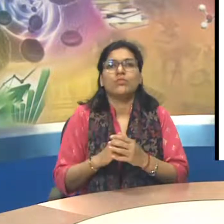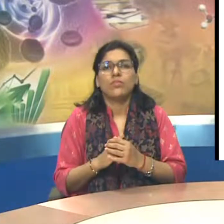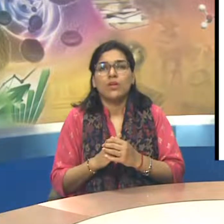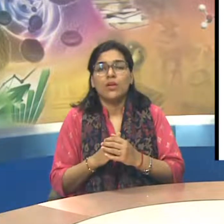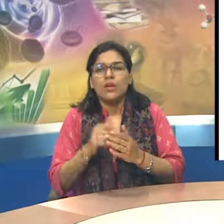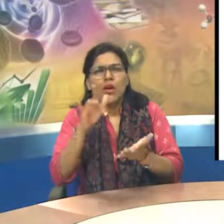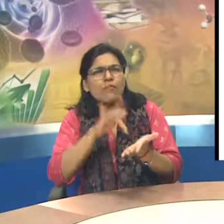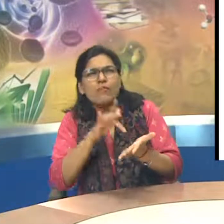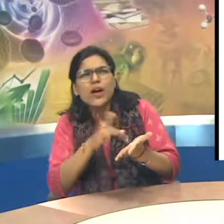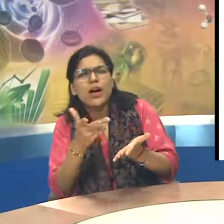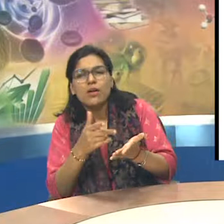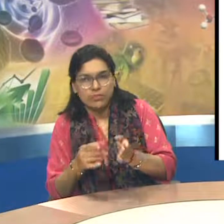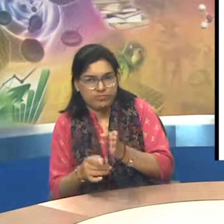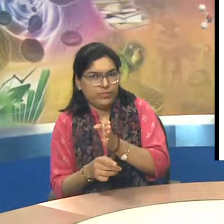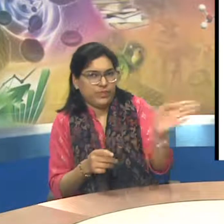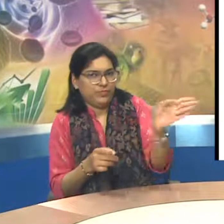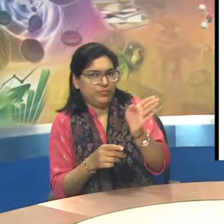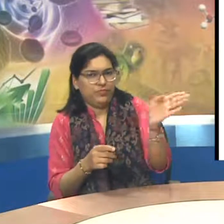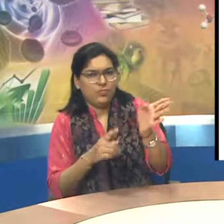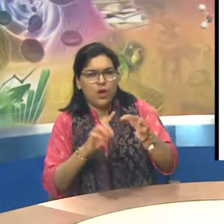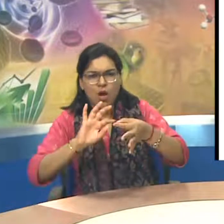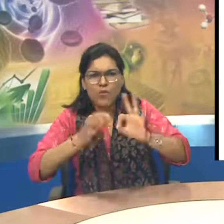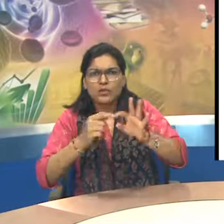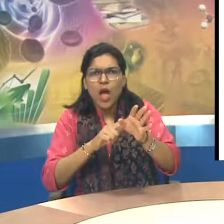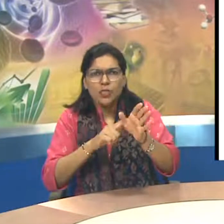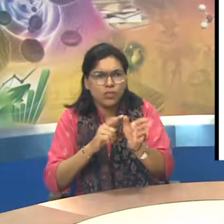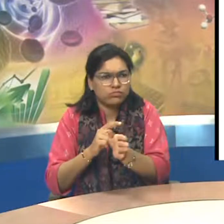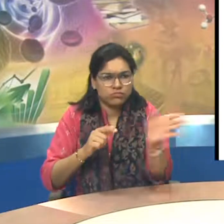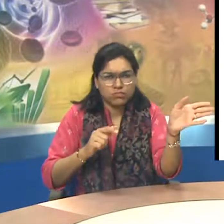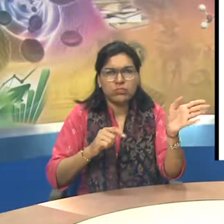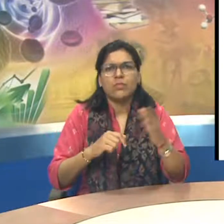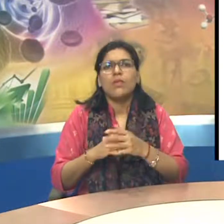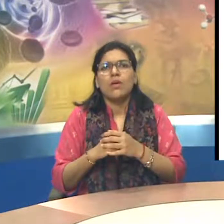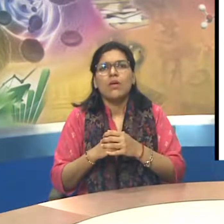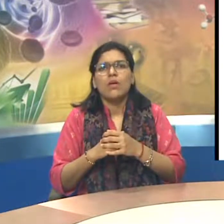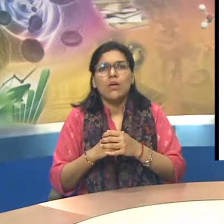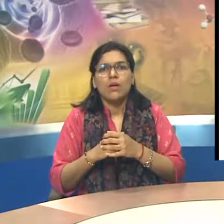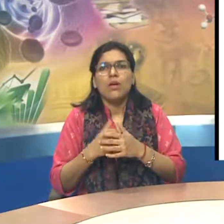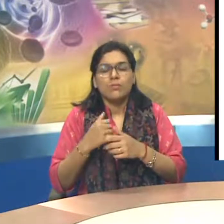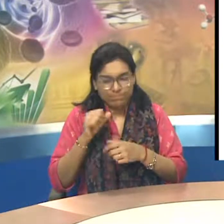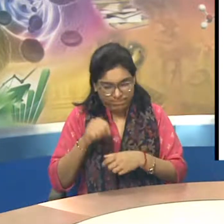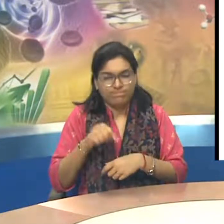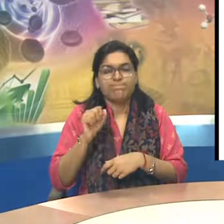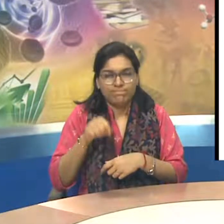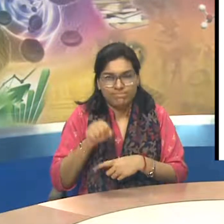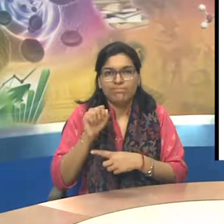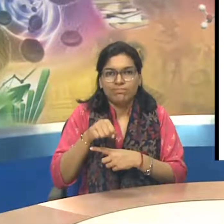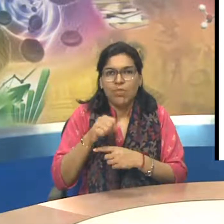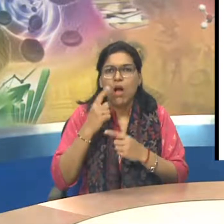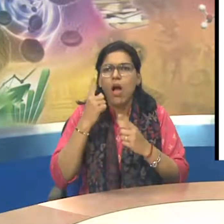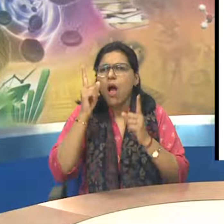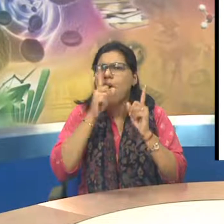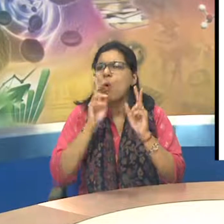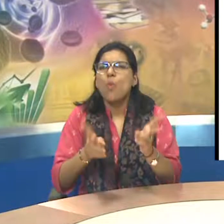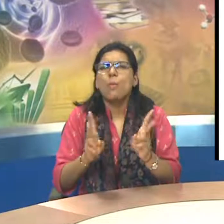through the use of various parts